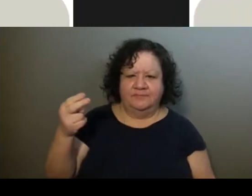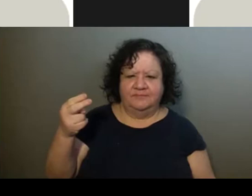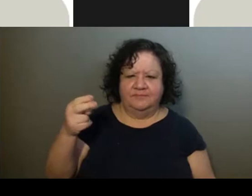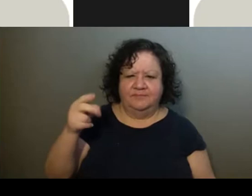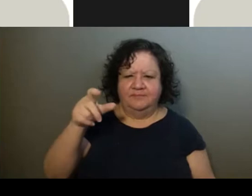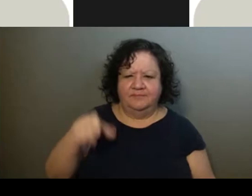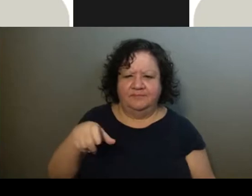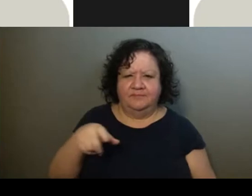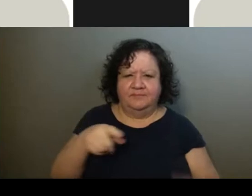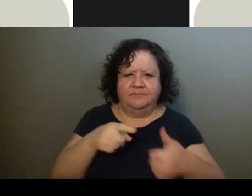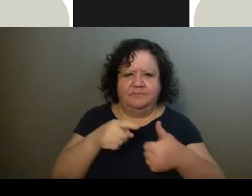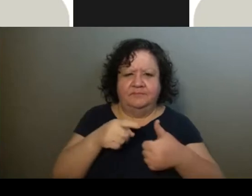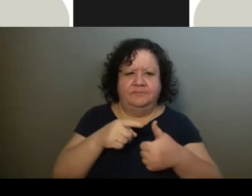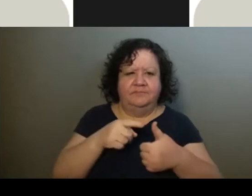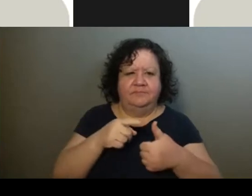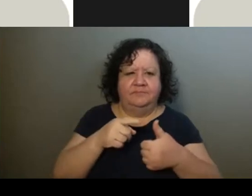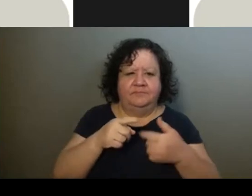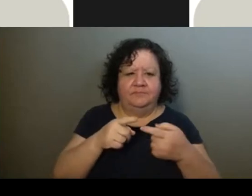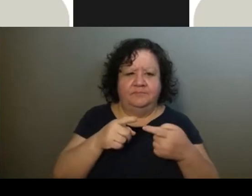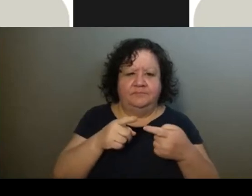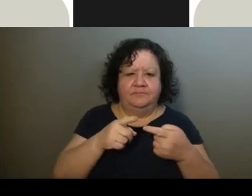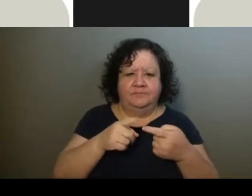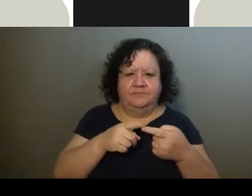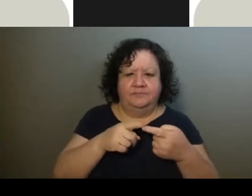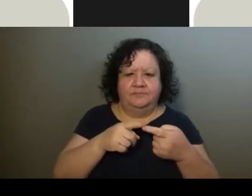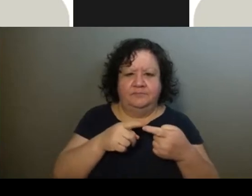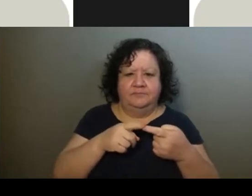Yes, Ghulam Nabi, the floor is yours.